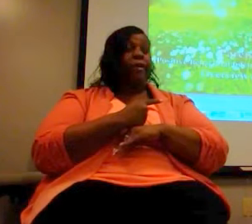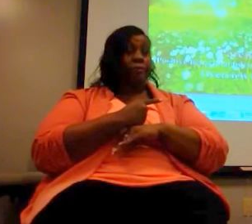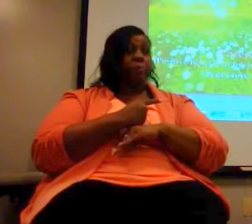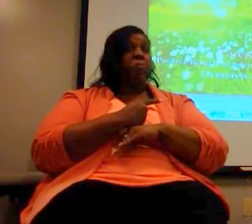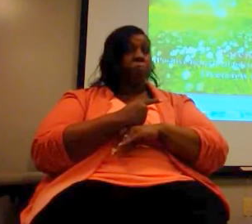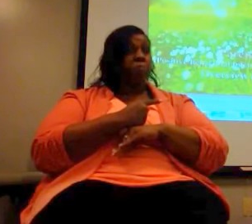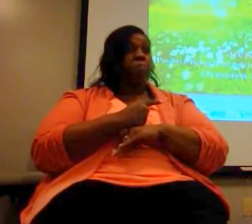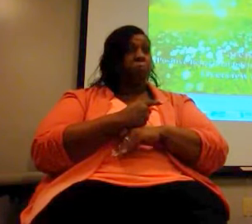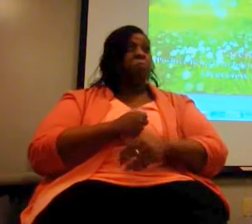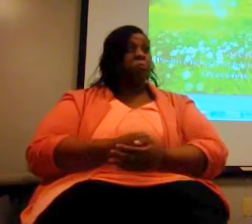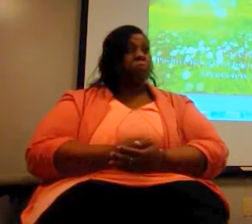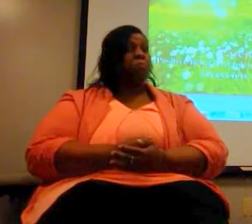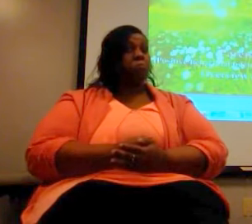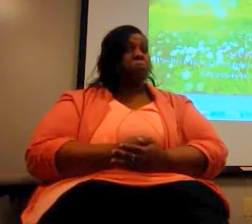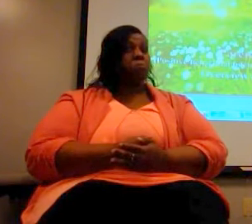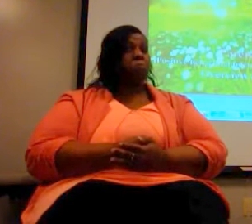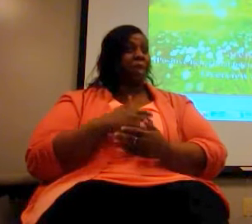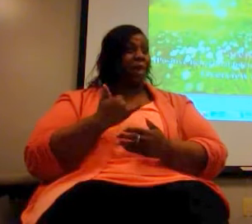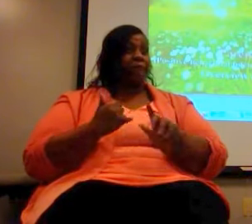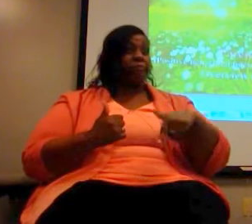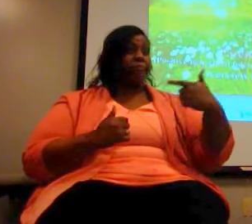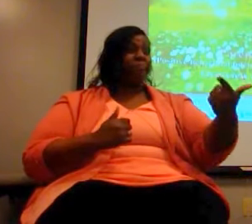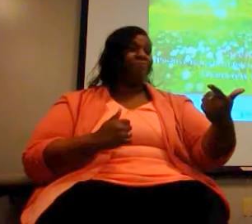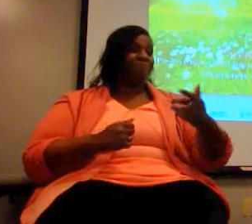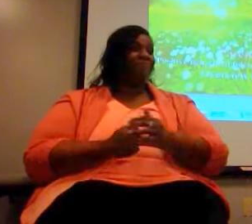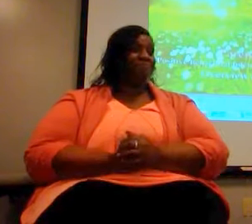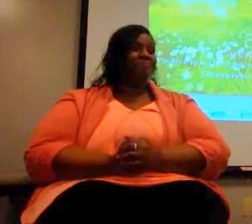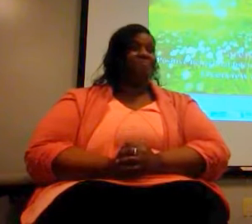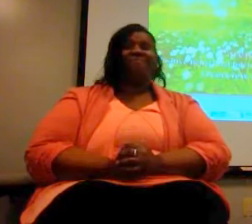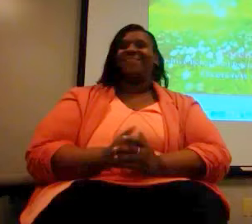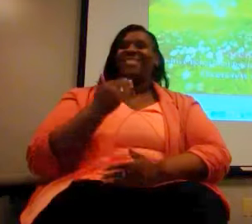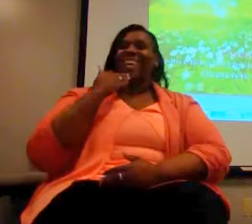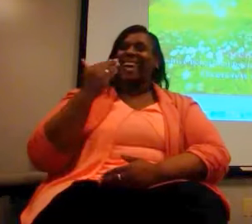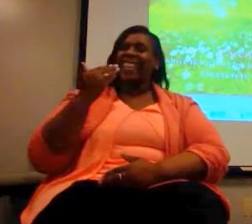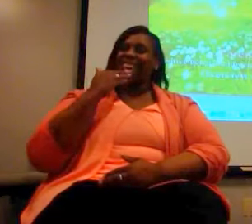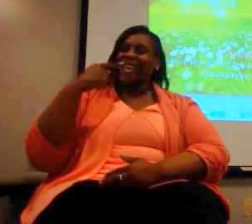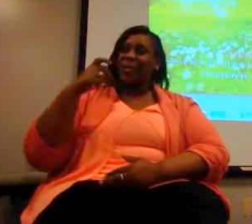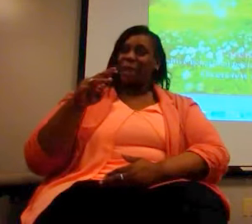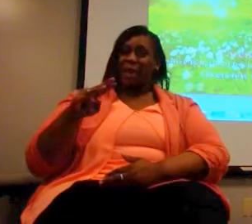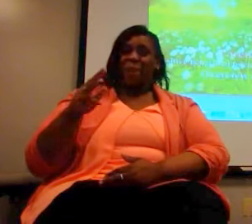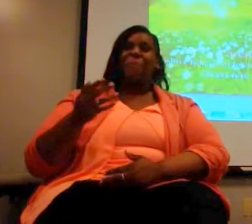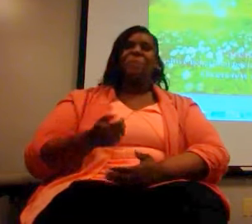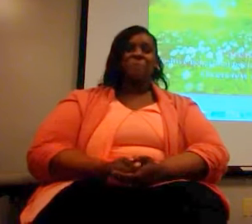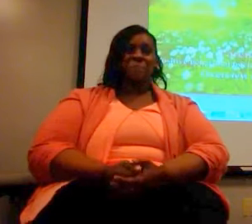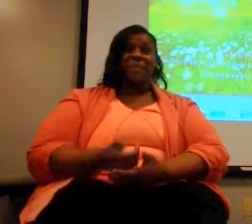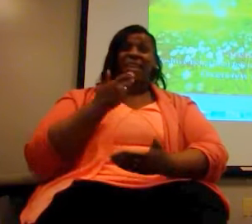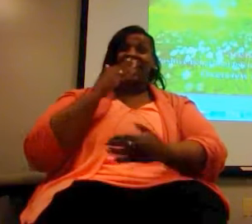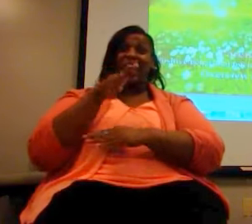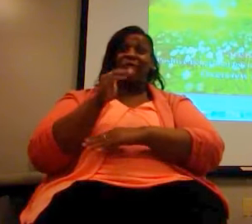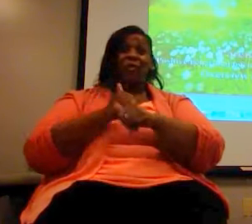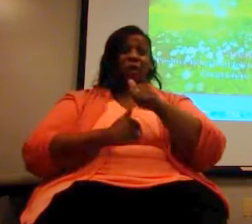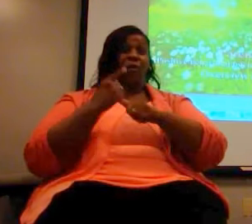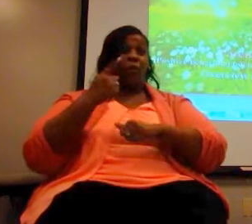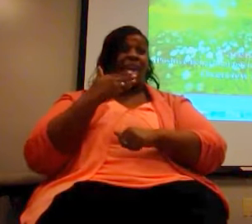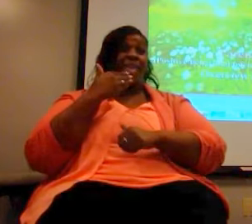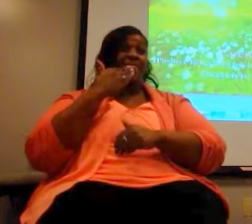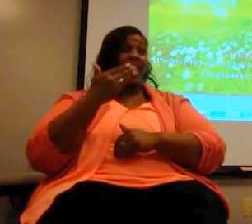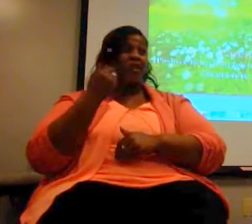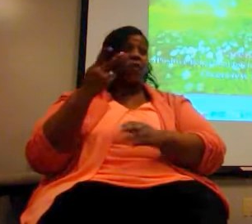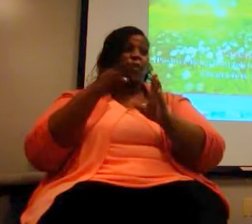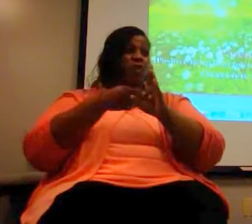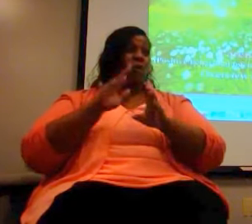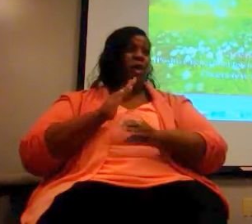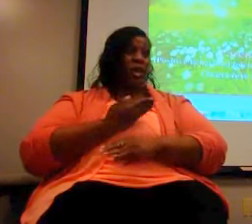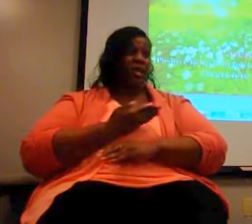I will turn it over to you. Thank you, Pam. Good afternoon, everyone, and thank you for